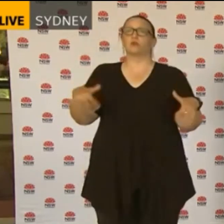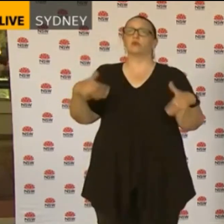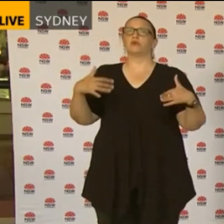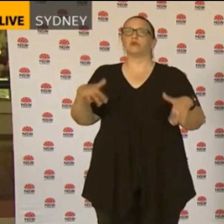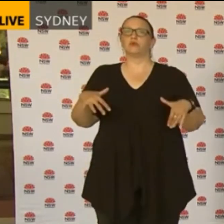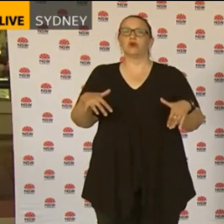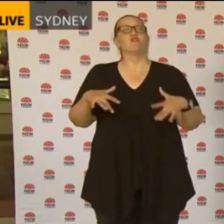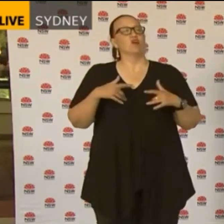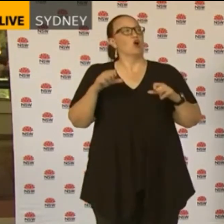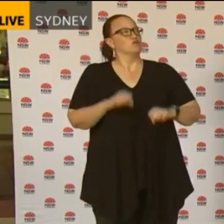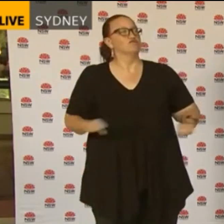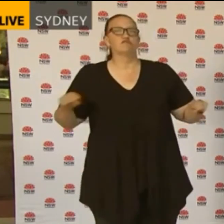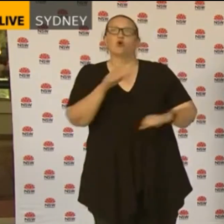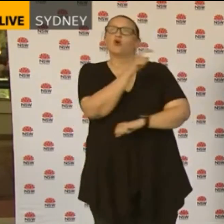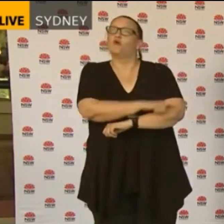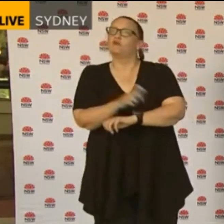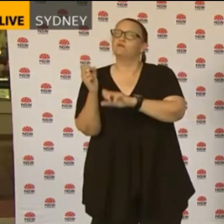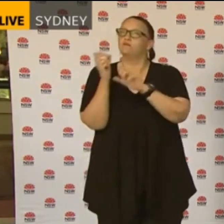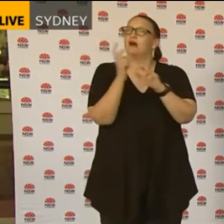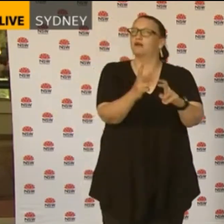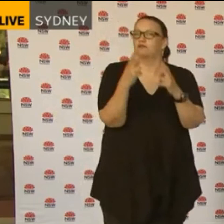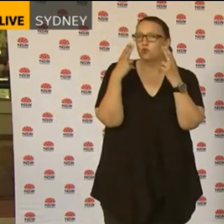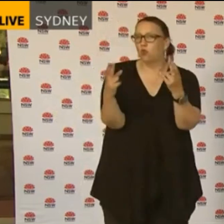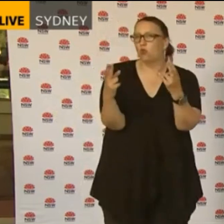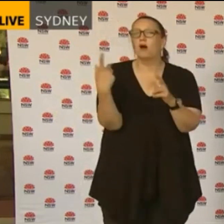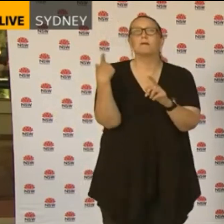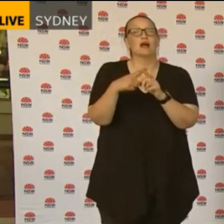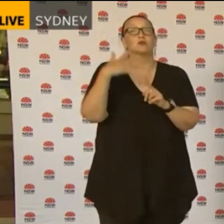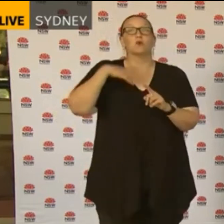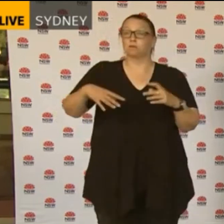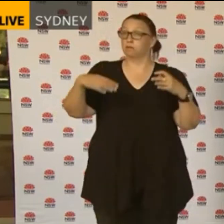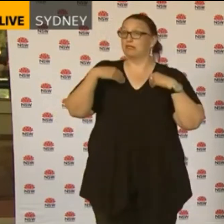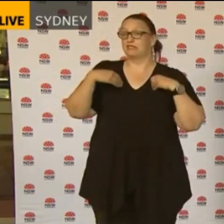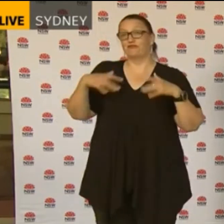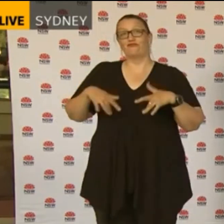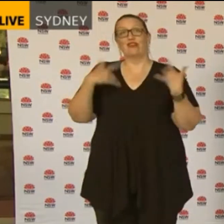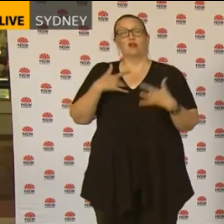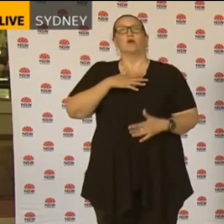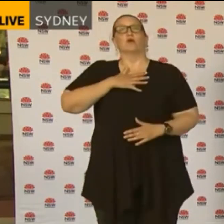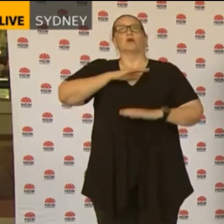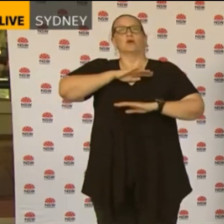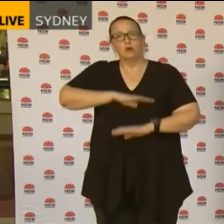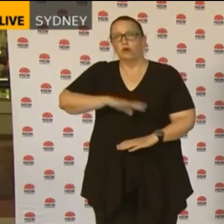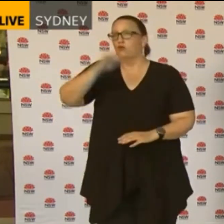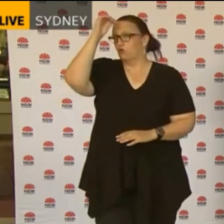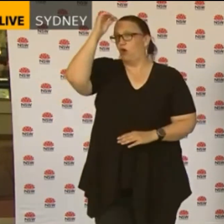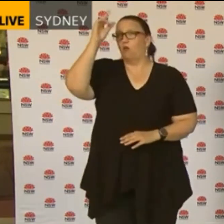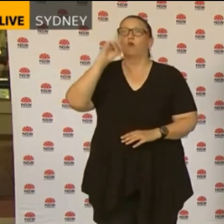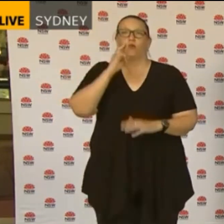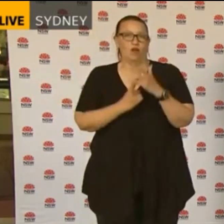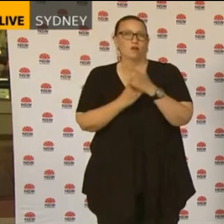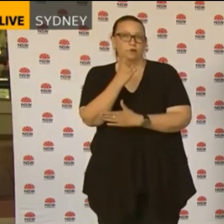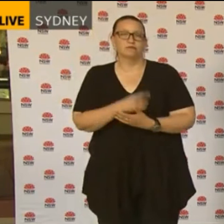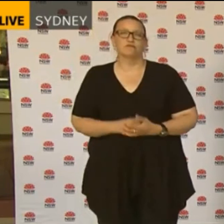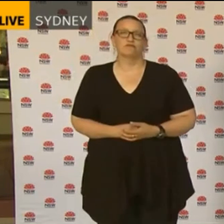The feedback we have obviously is that we want to provide as much certainty as possible. And as far as New South Wales is concerned, our position